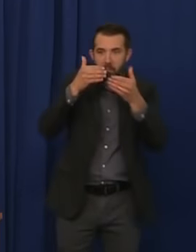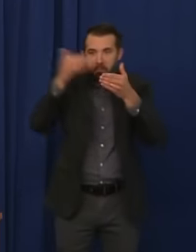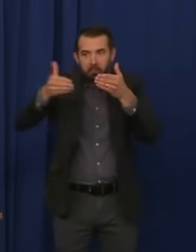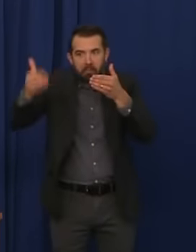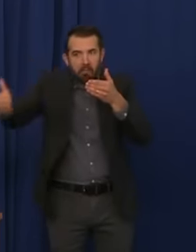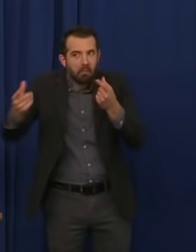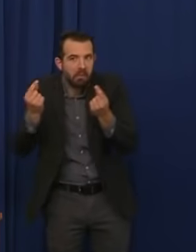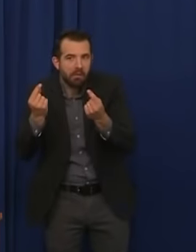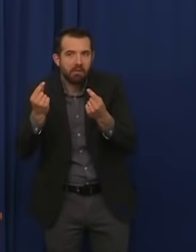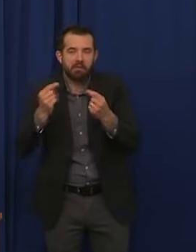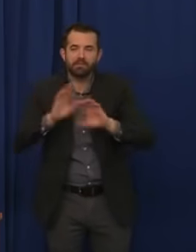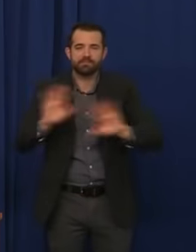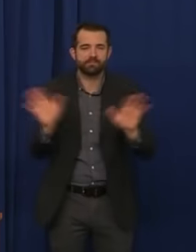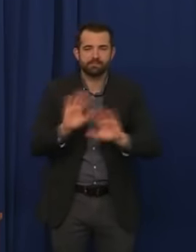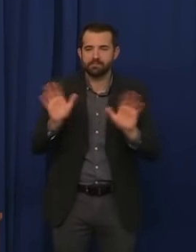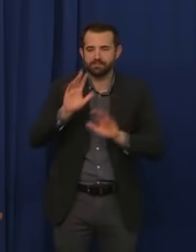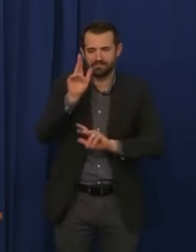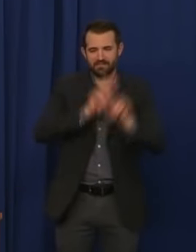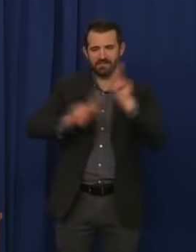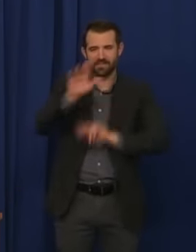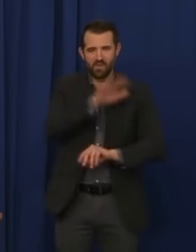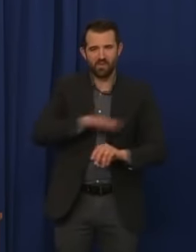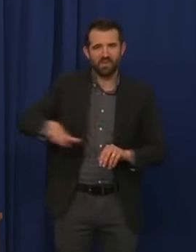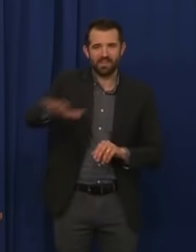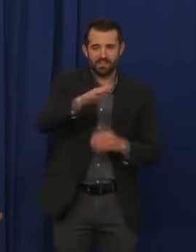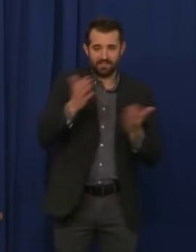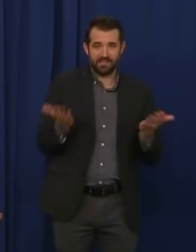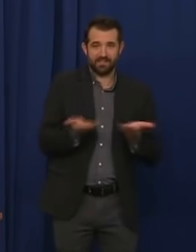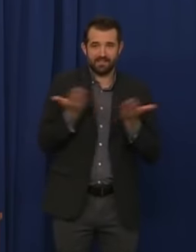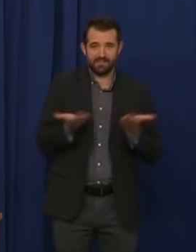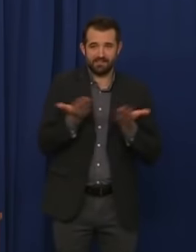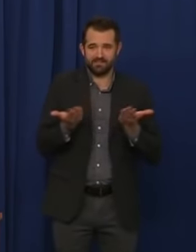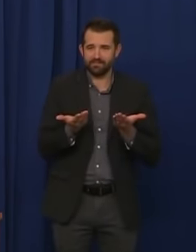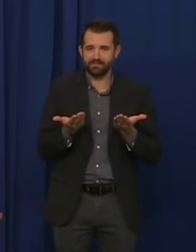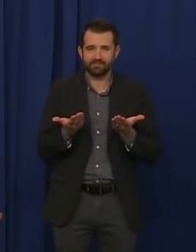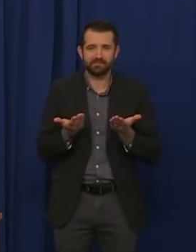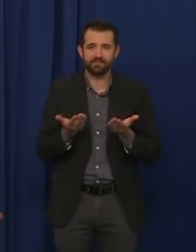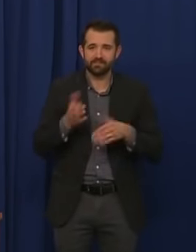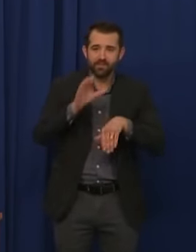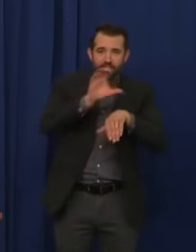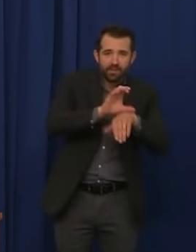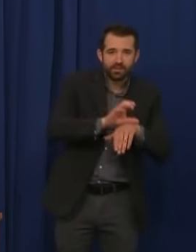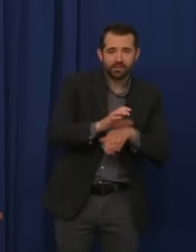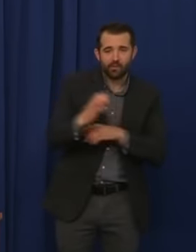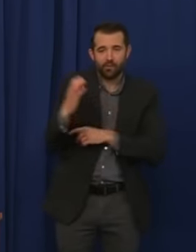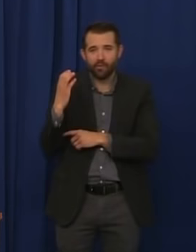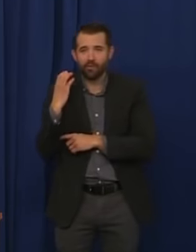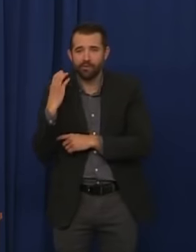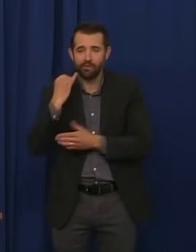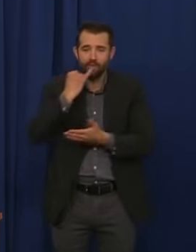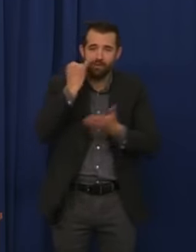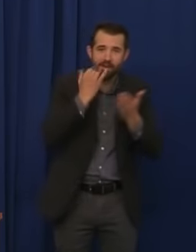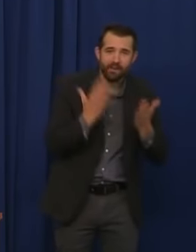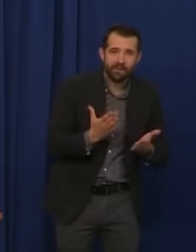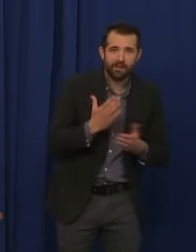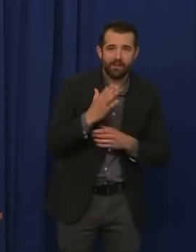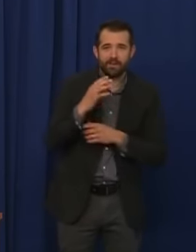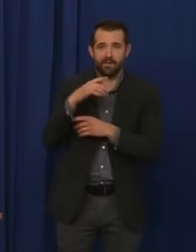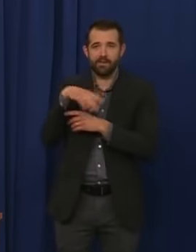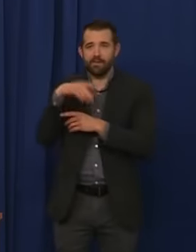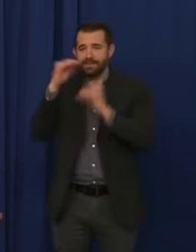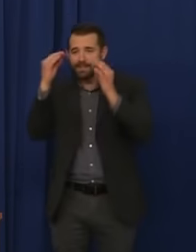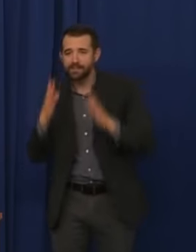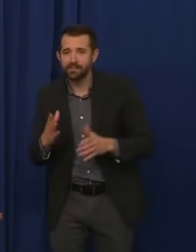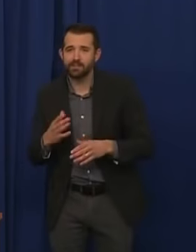All people in this state are stakeholders. Churches, coaches, artists, clerks, teachers, waiters, union